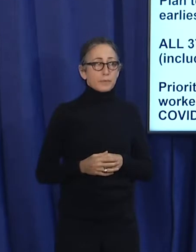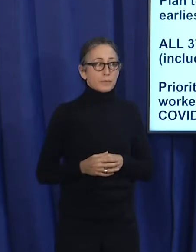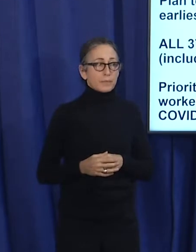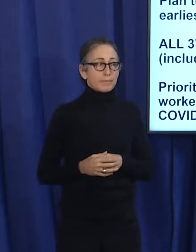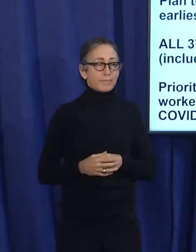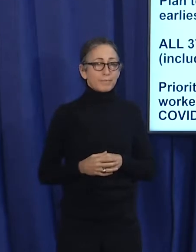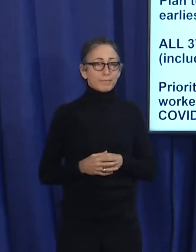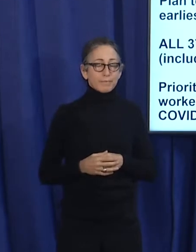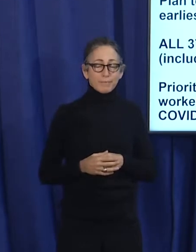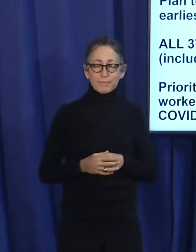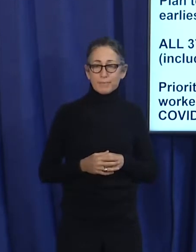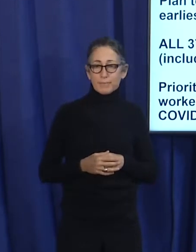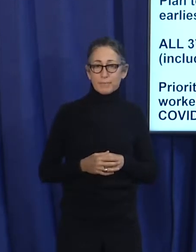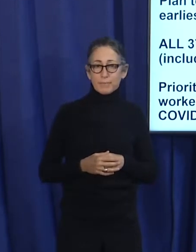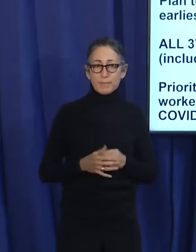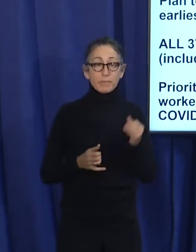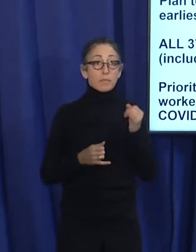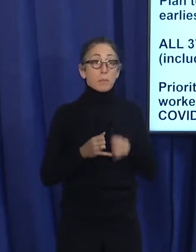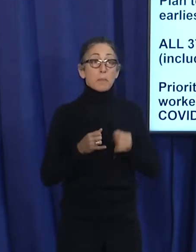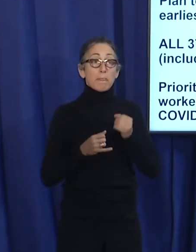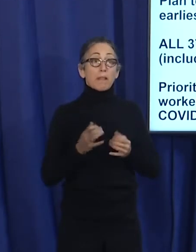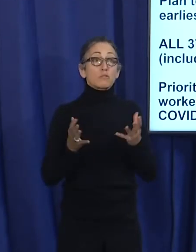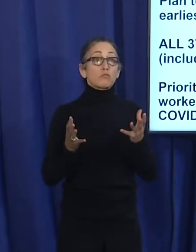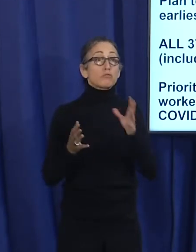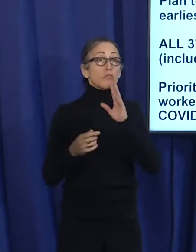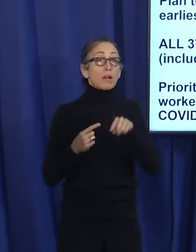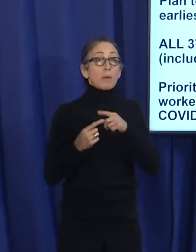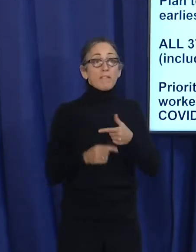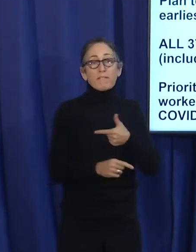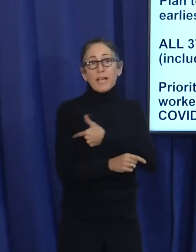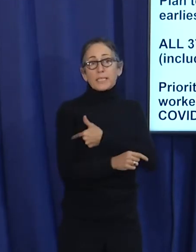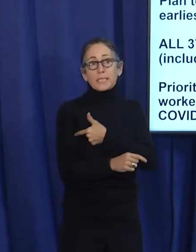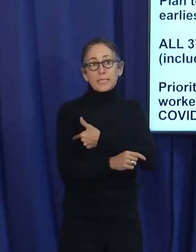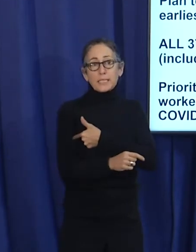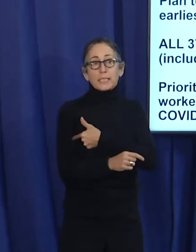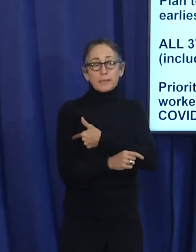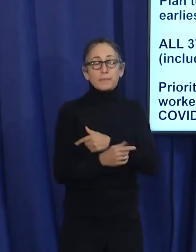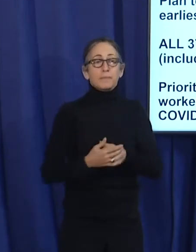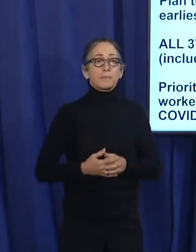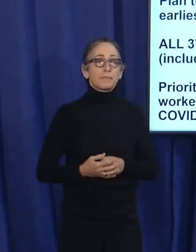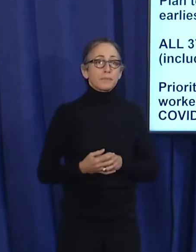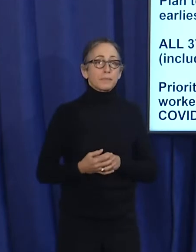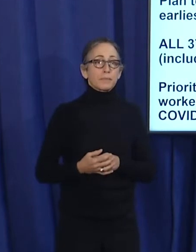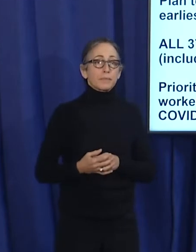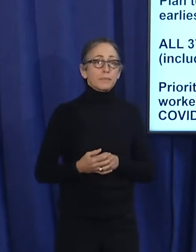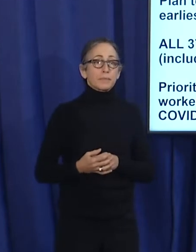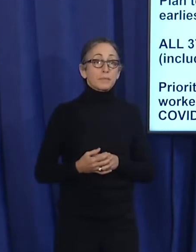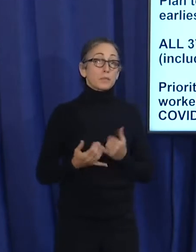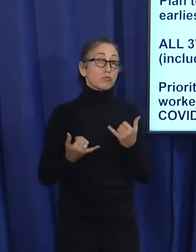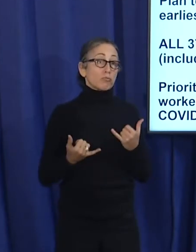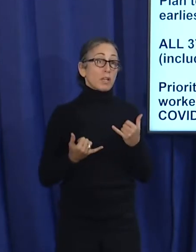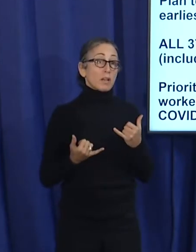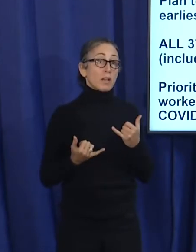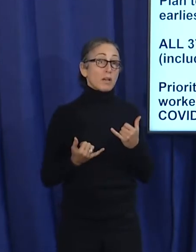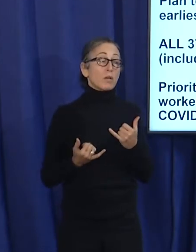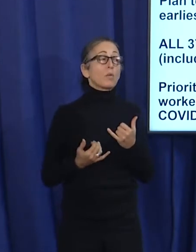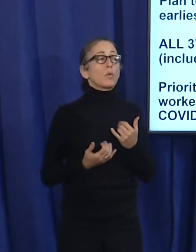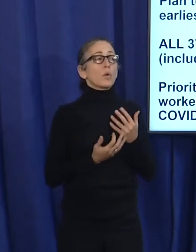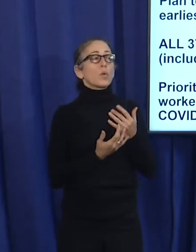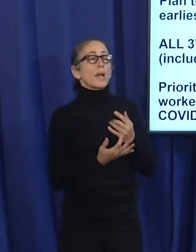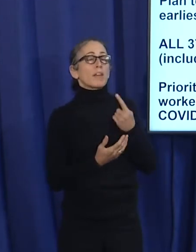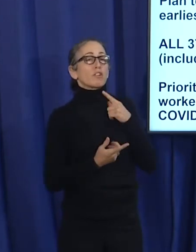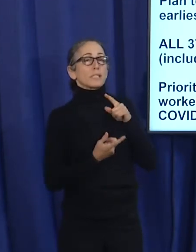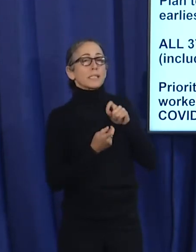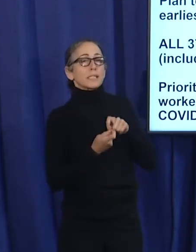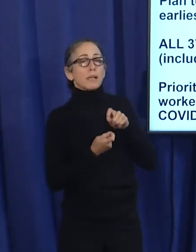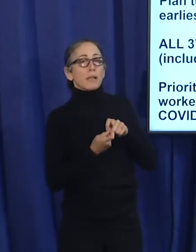And finally, we wanted to talk about some vaccine updates. So we are waiting to certainly hear some